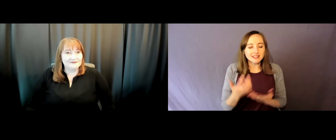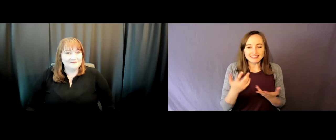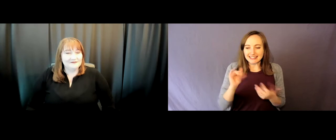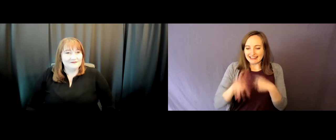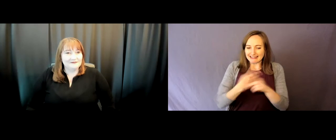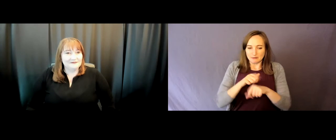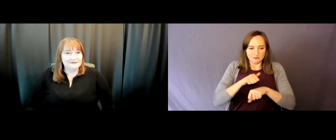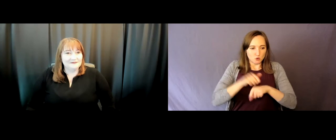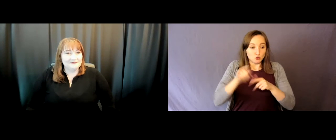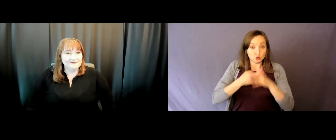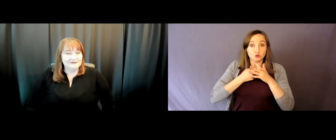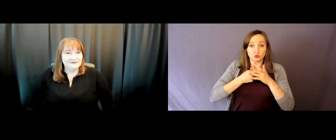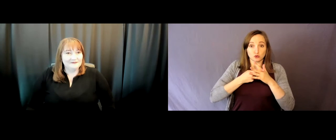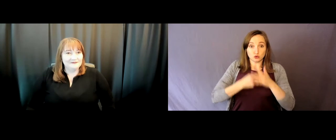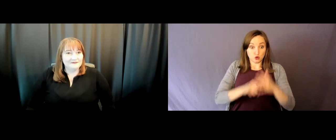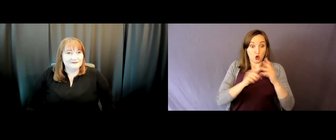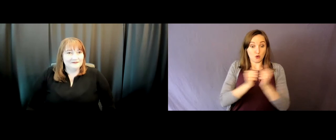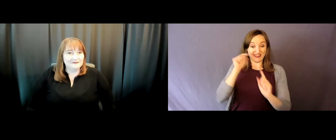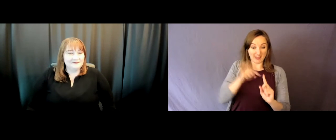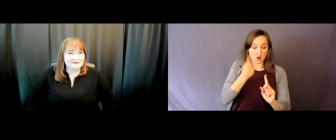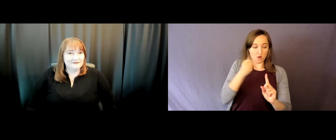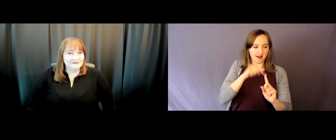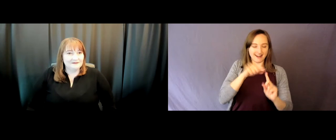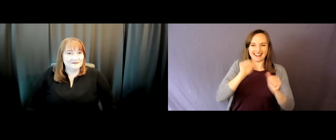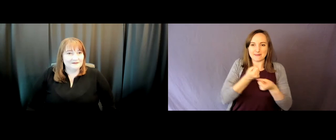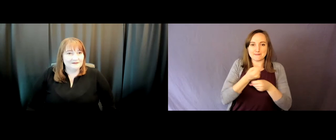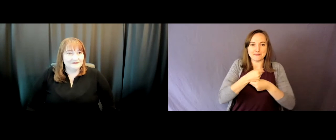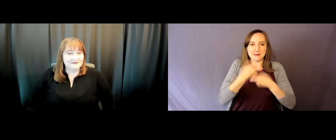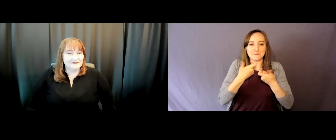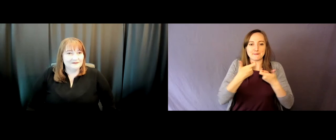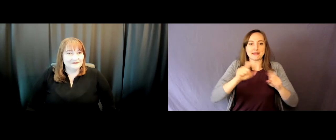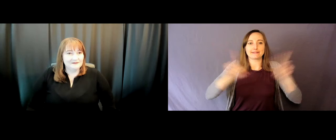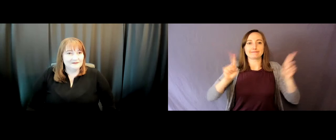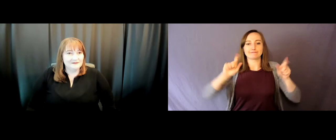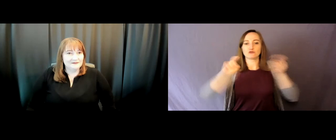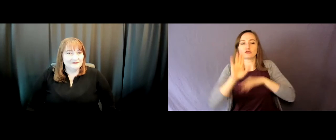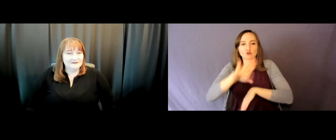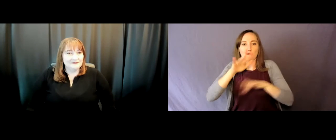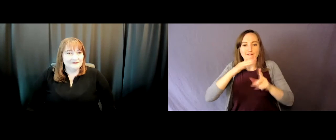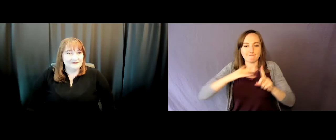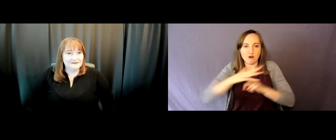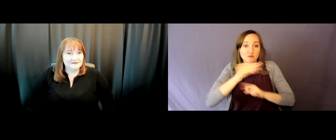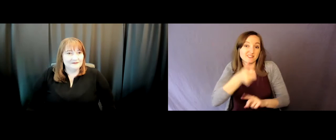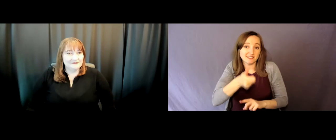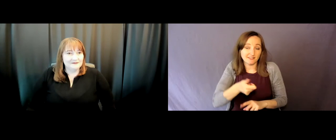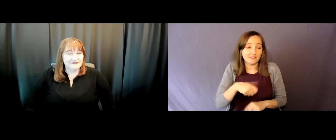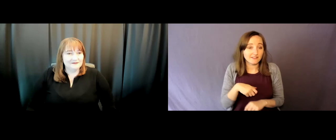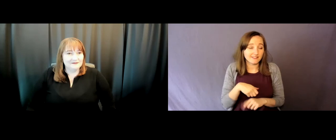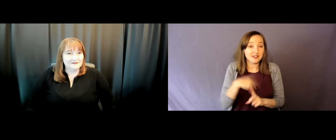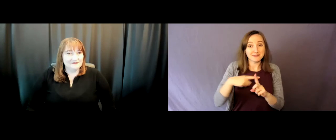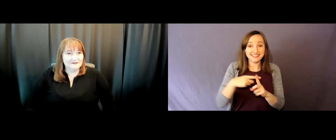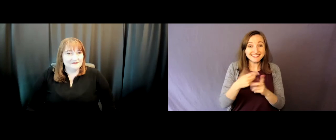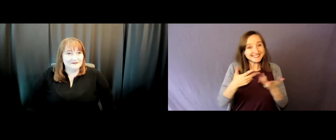those stones that you start with because it can make the most difference in your environment and in yourself. And plus